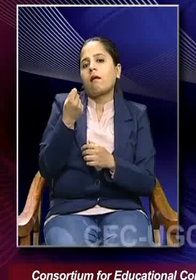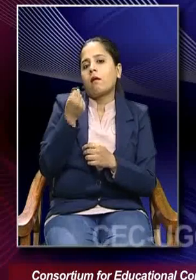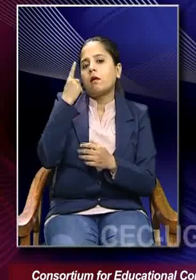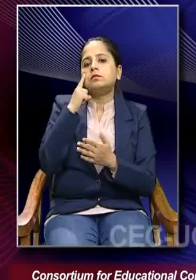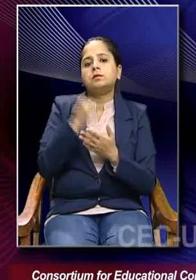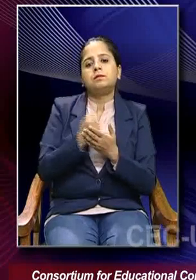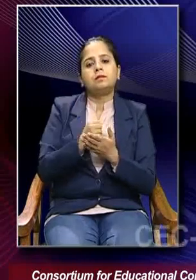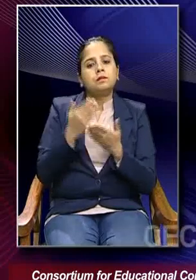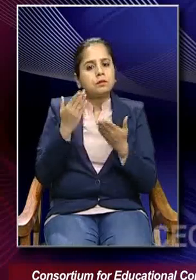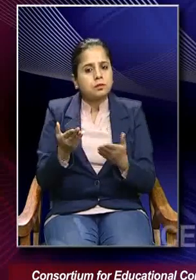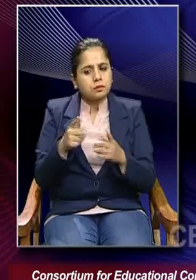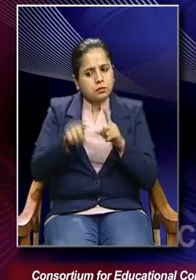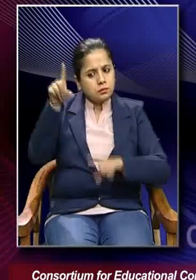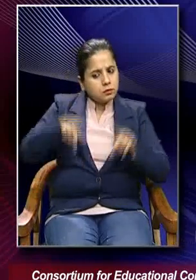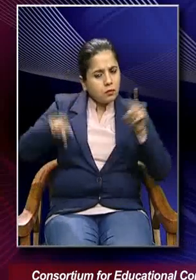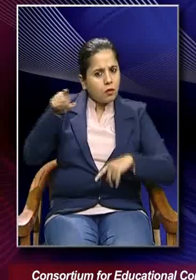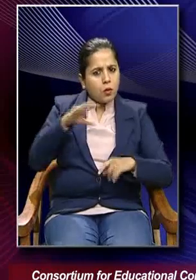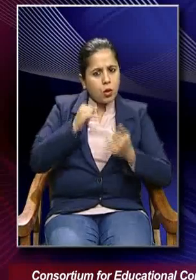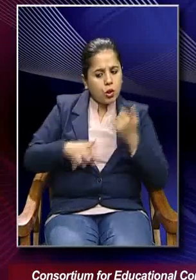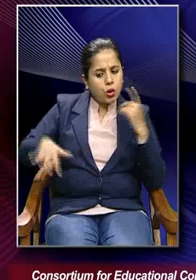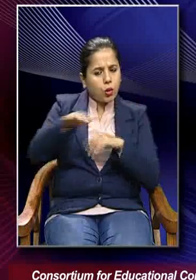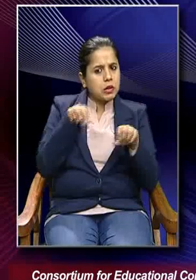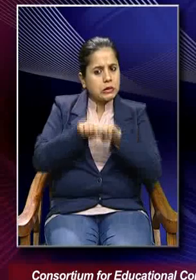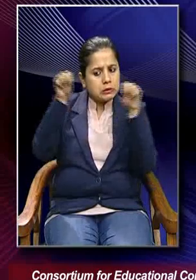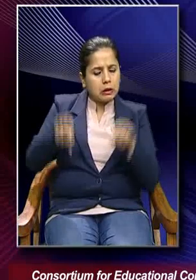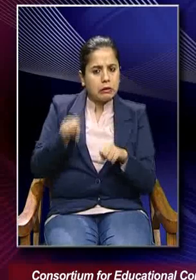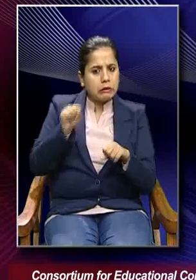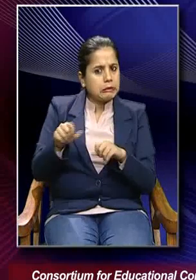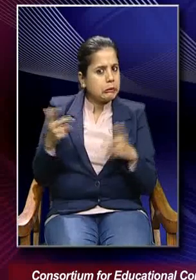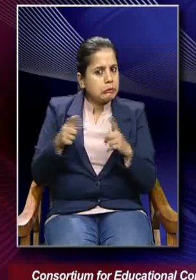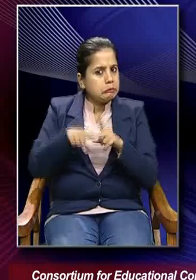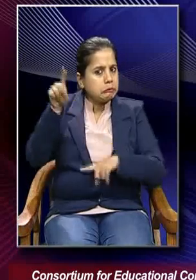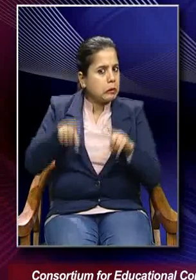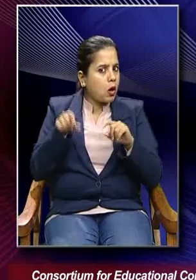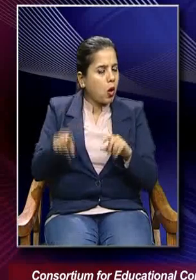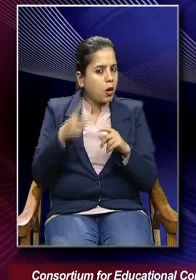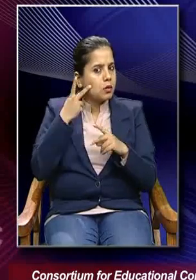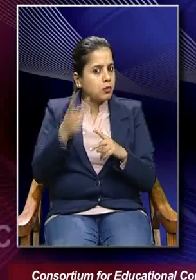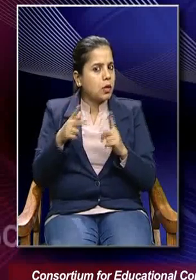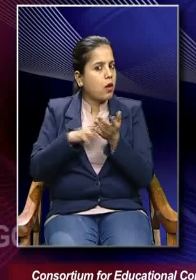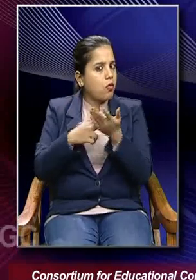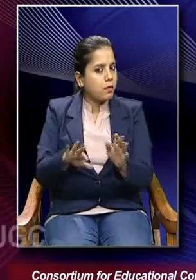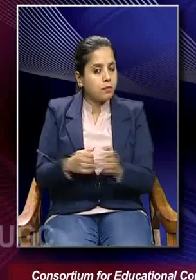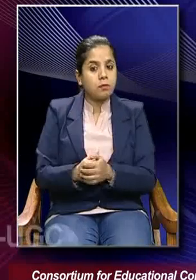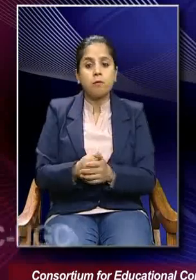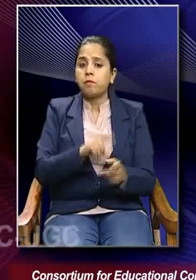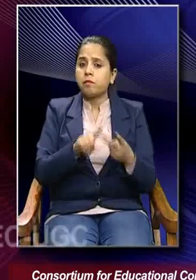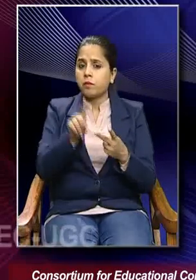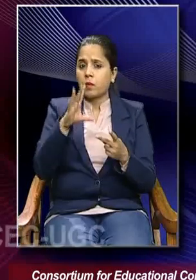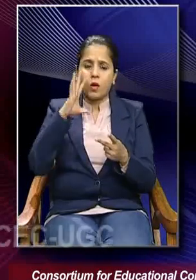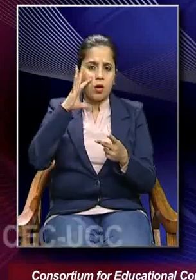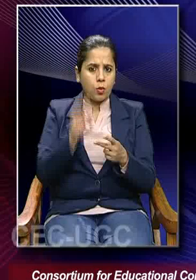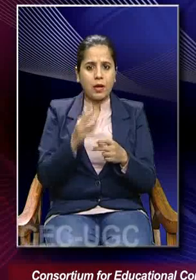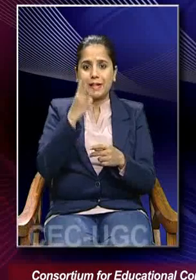the dynamic nature of social system. Most important when we talk about Comte is the